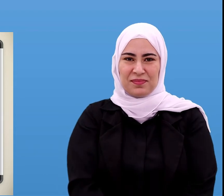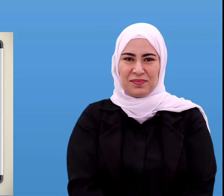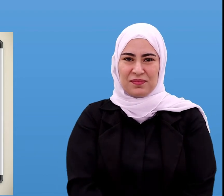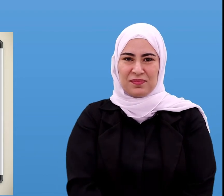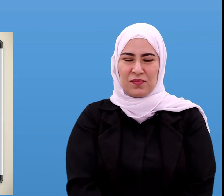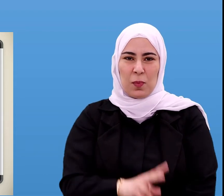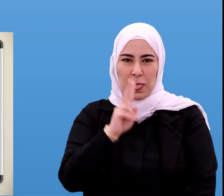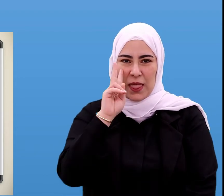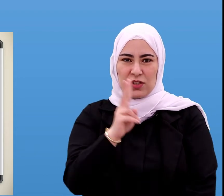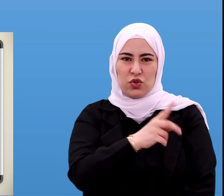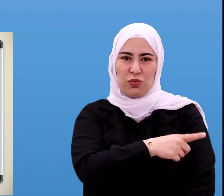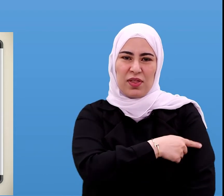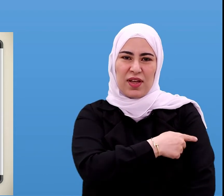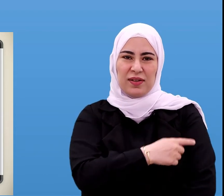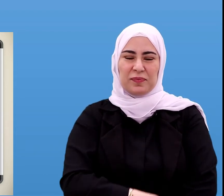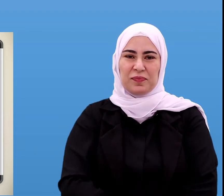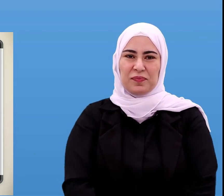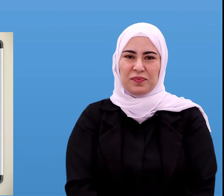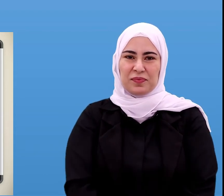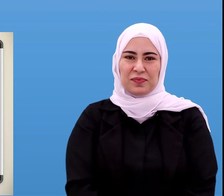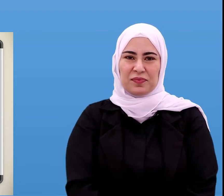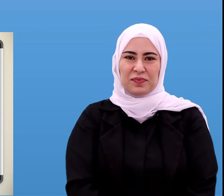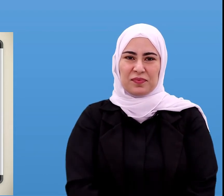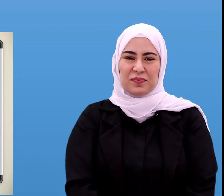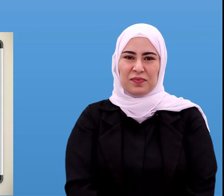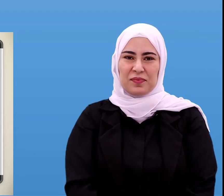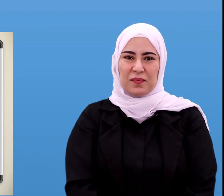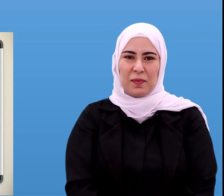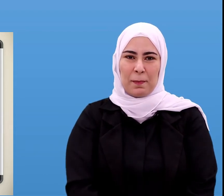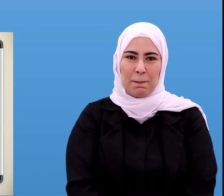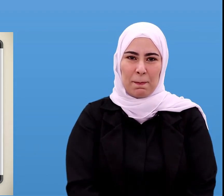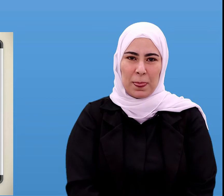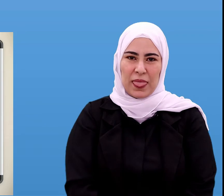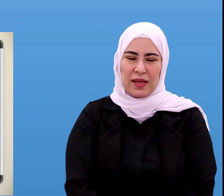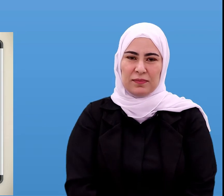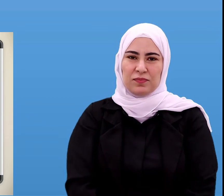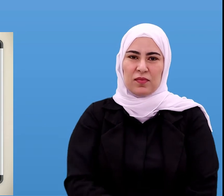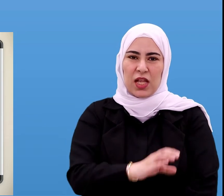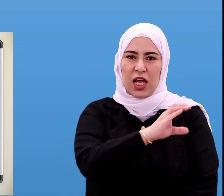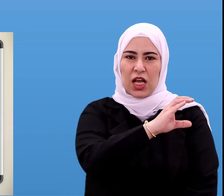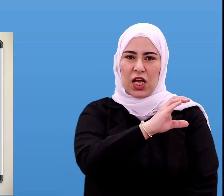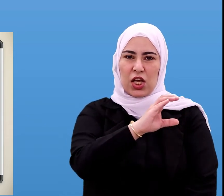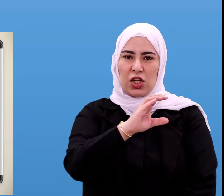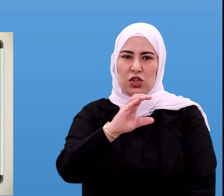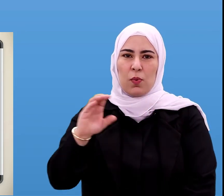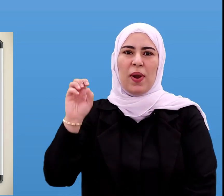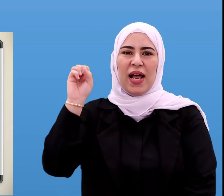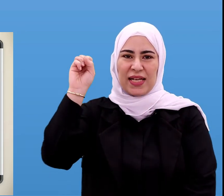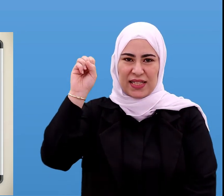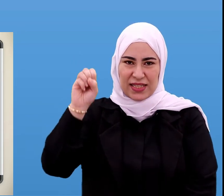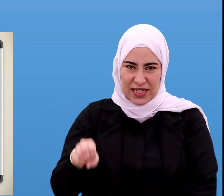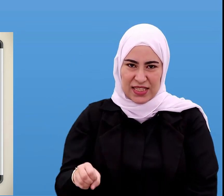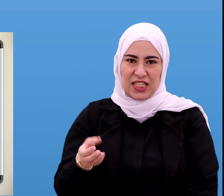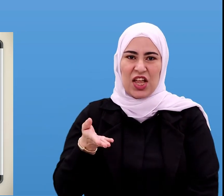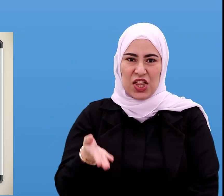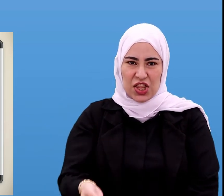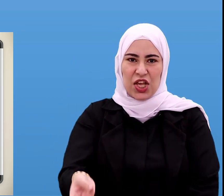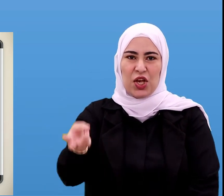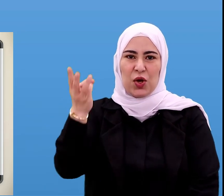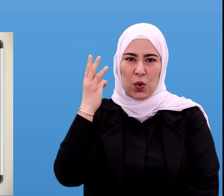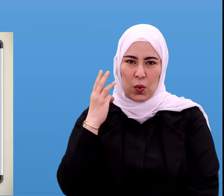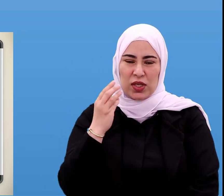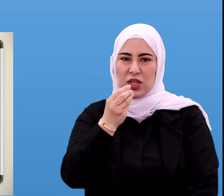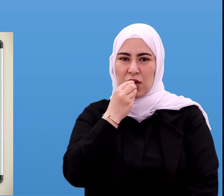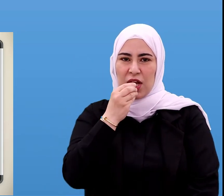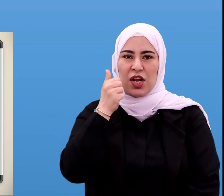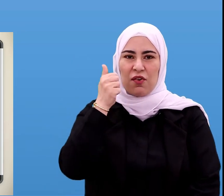Let's take an example. If the sentence or the answer was, yes, there was enough food for everyone, and